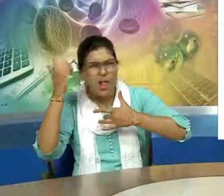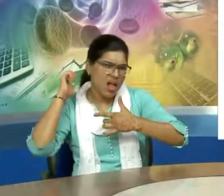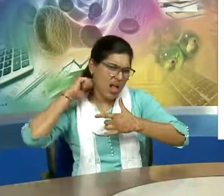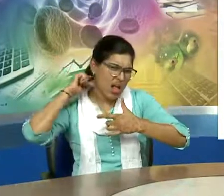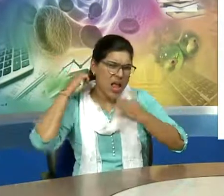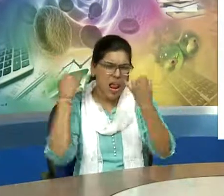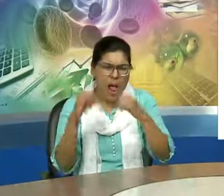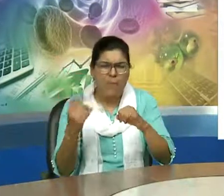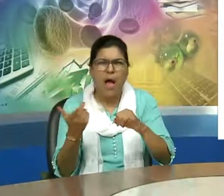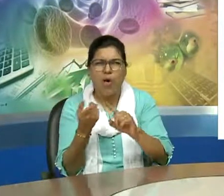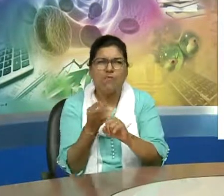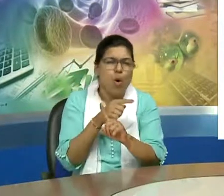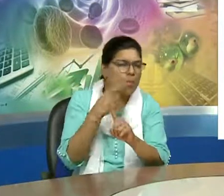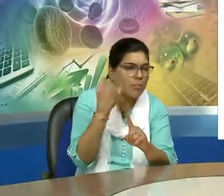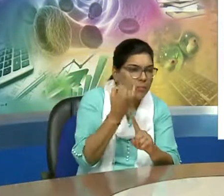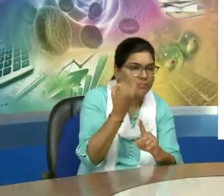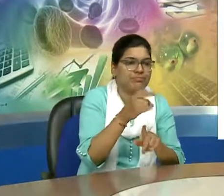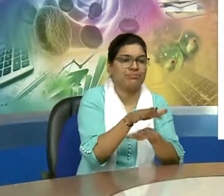fish, it resulted